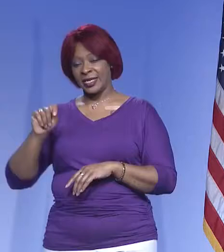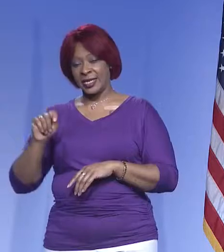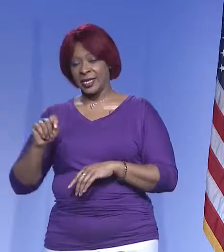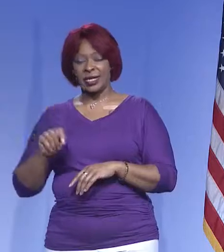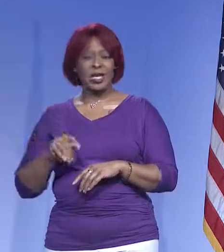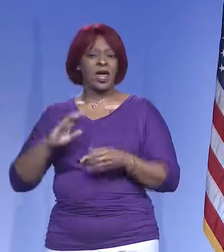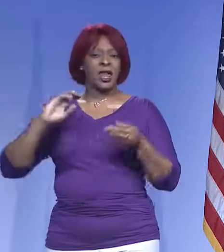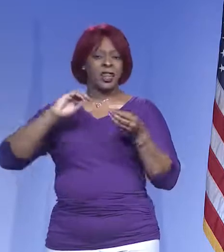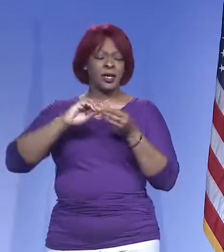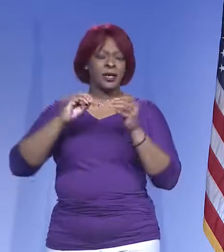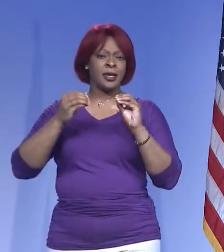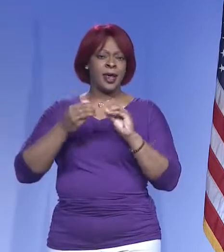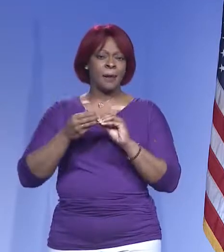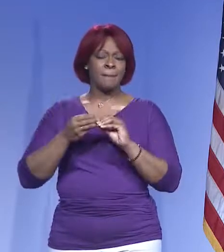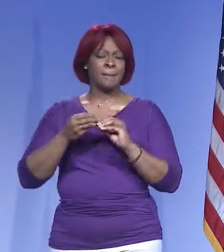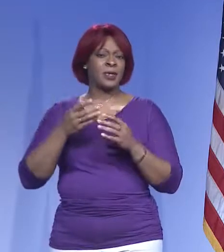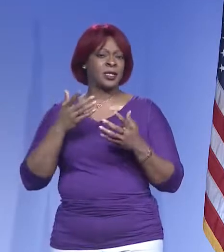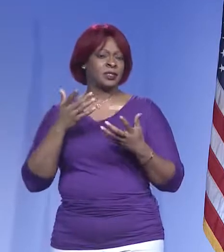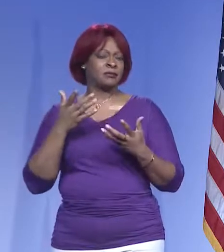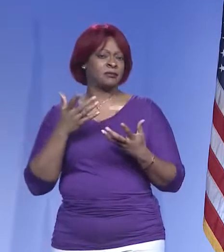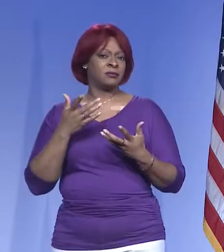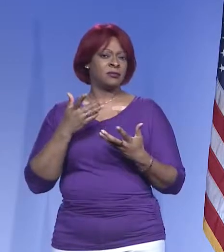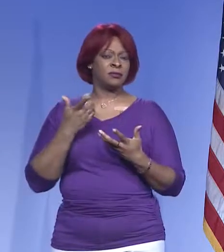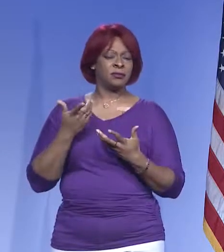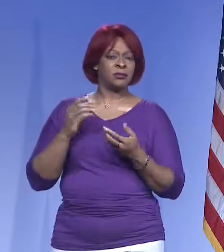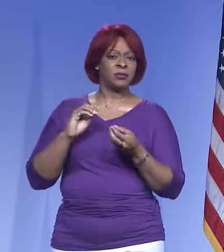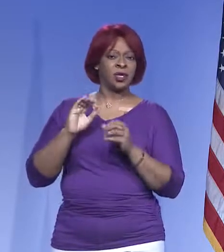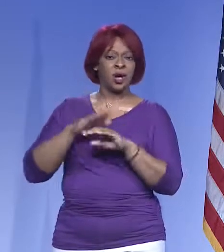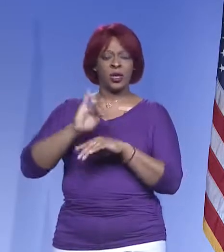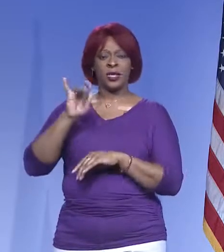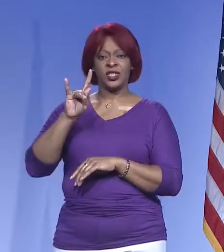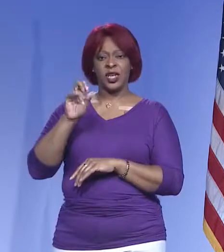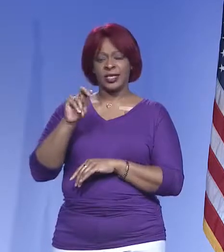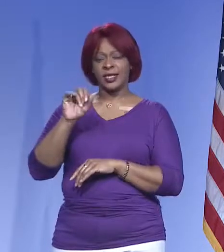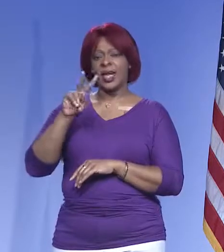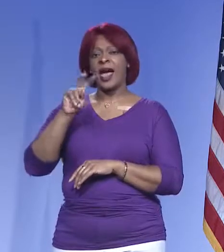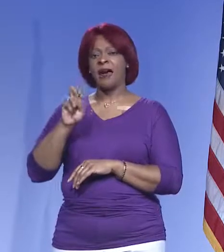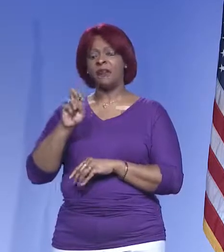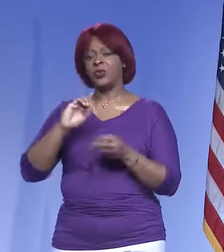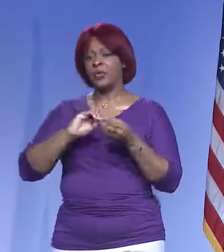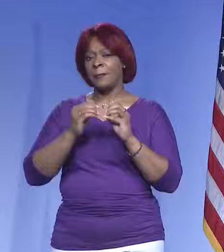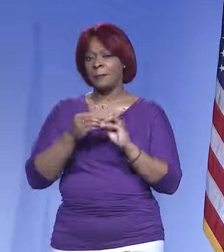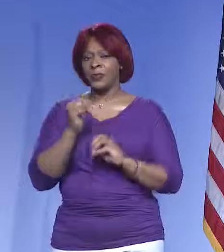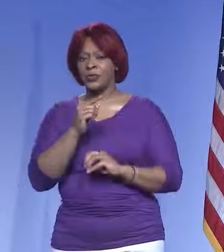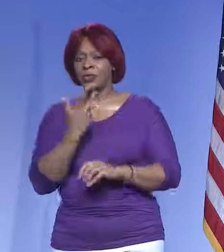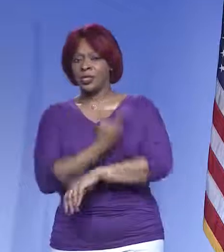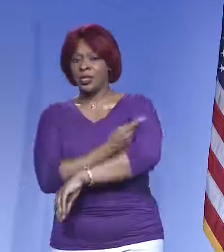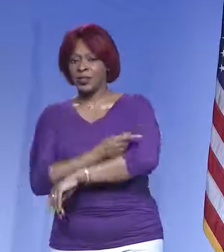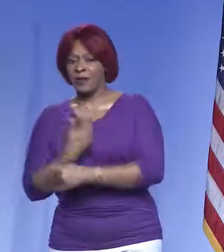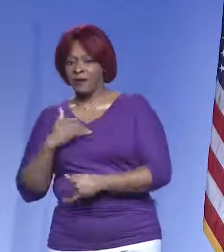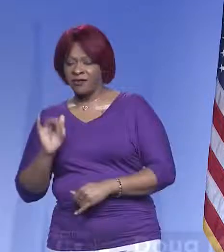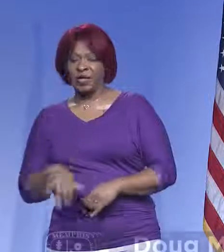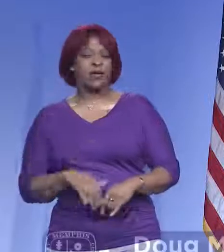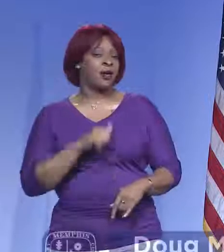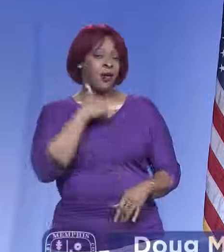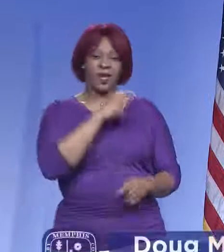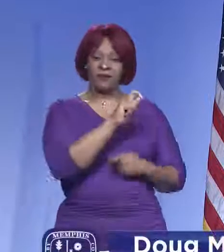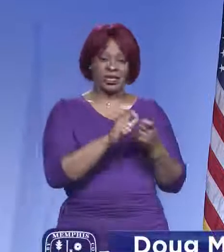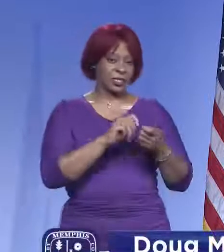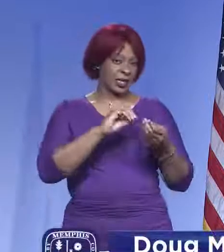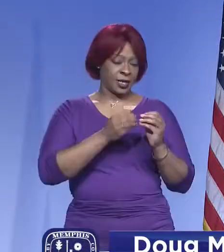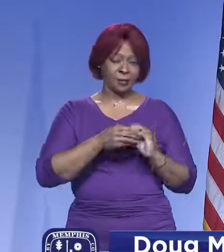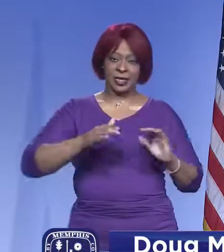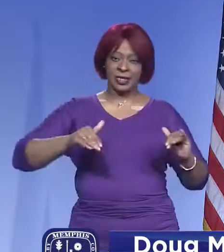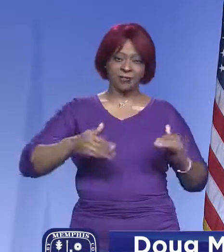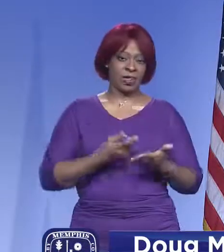doses you ended up administering on the Jackson Avenue first day yesterday. I don't have the exact numbers